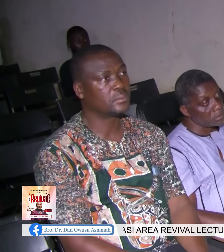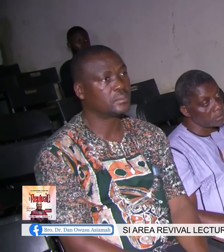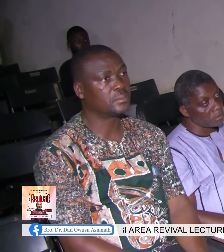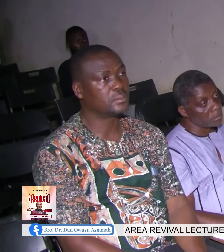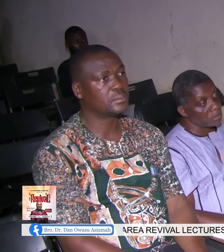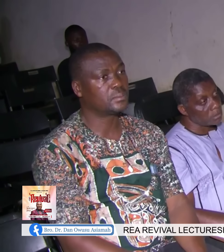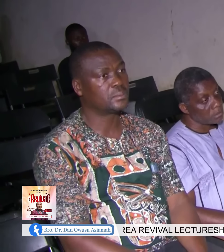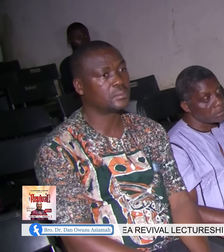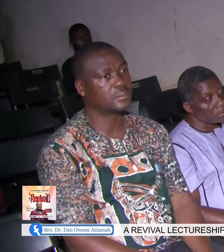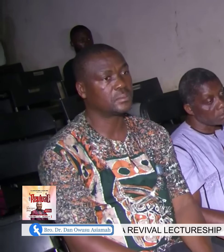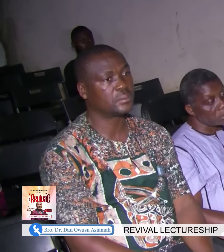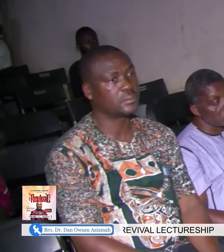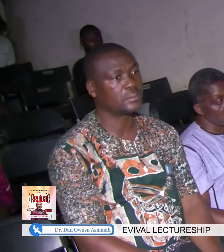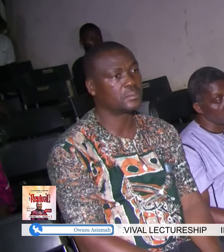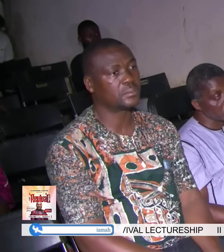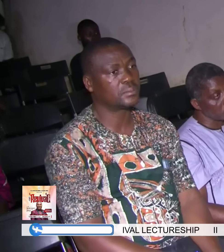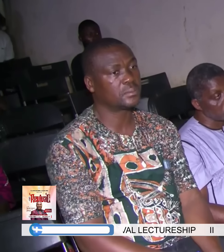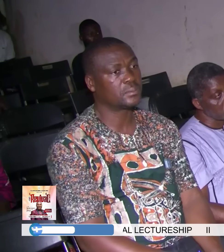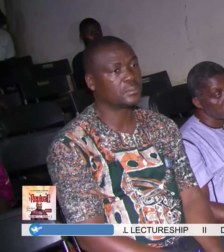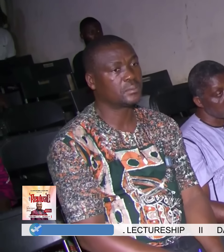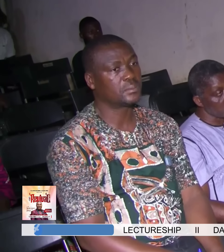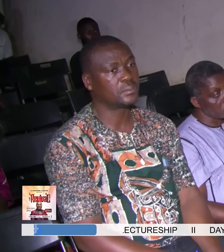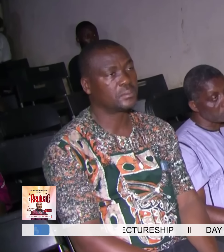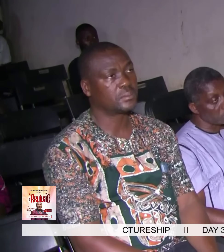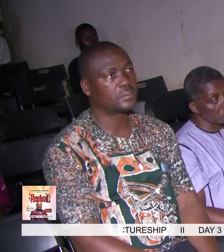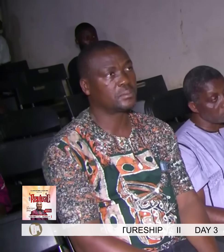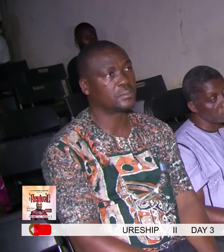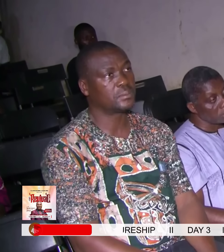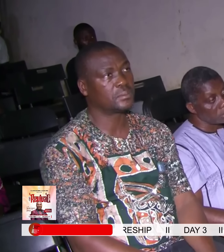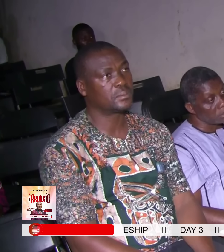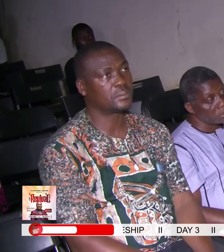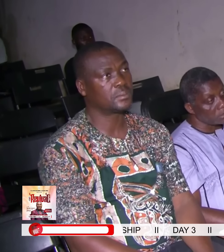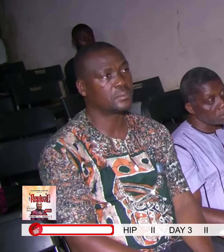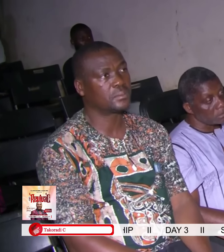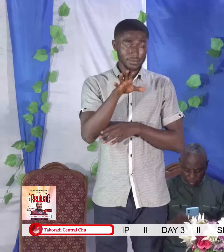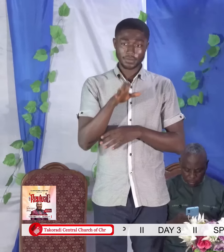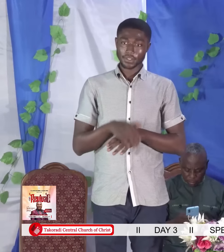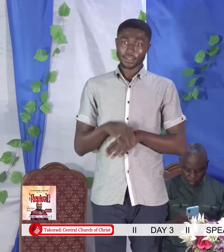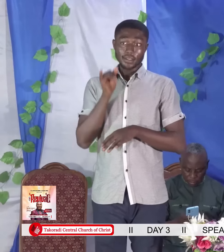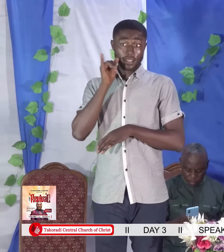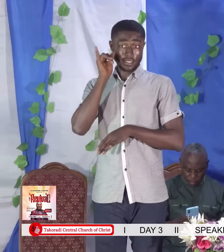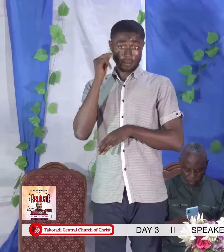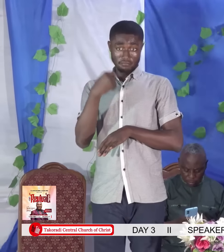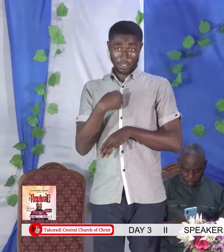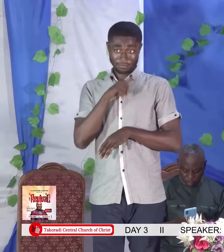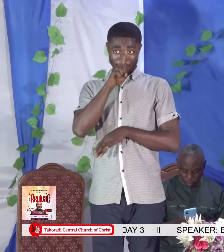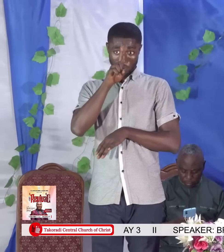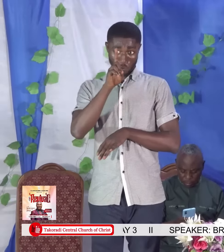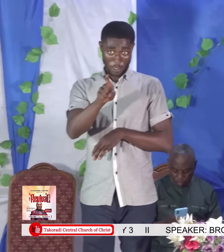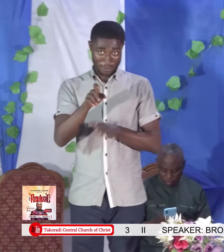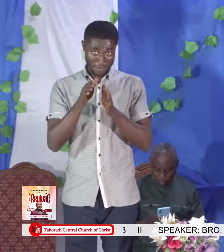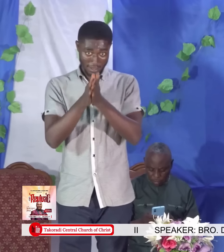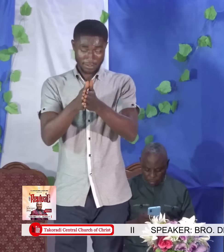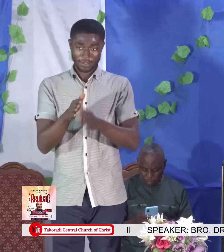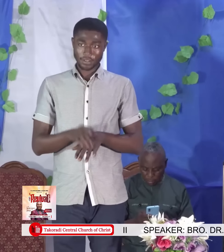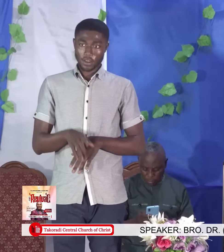meka say ya mabushi ya fo and then beside our question be in a flash beside our question say